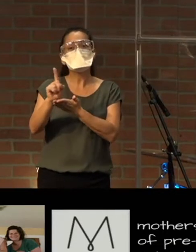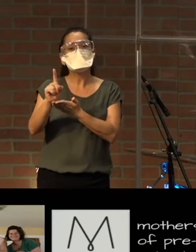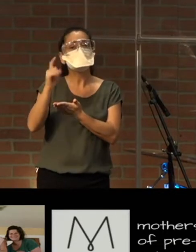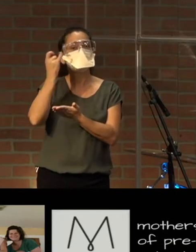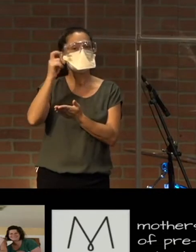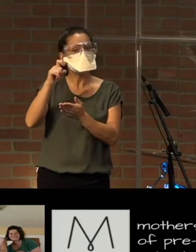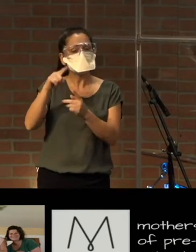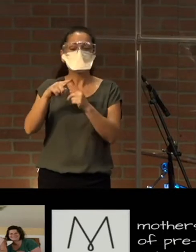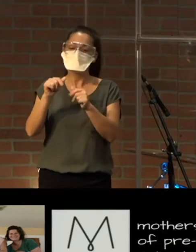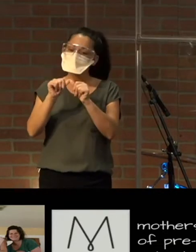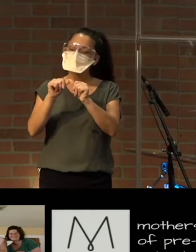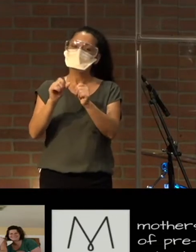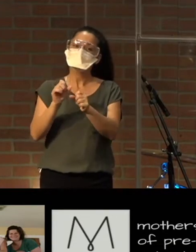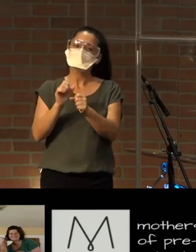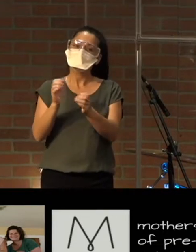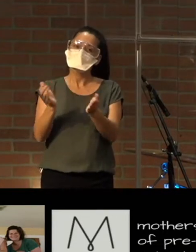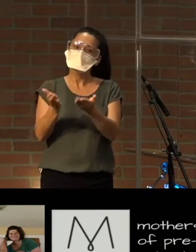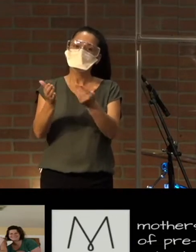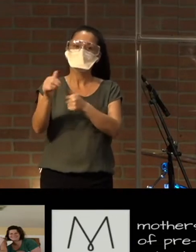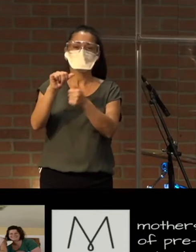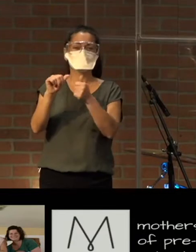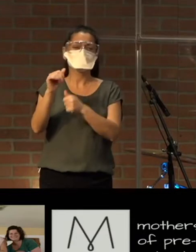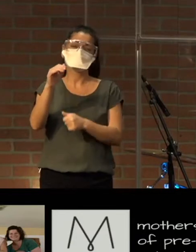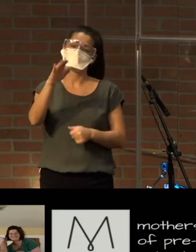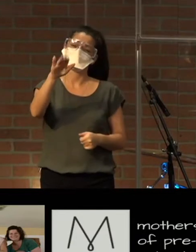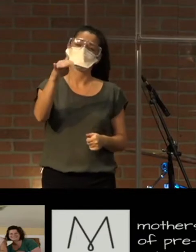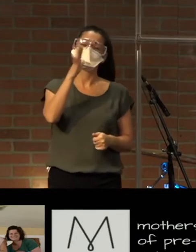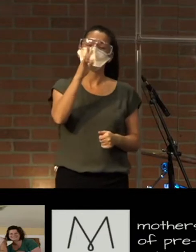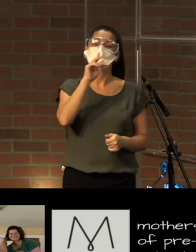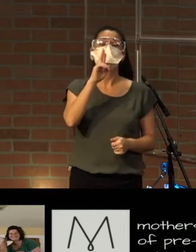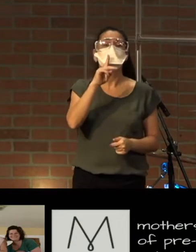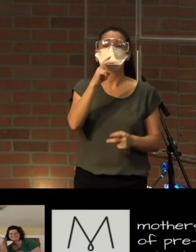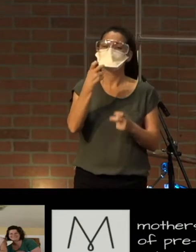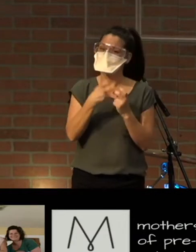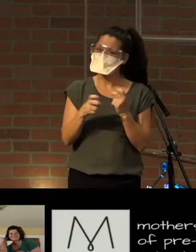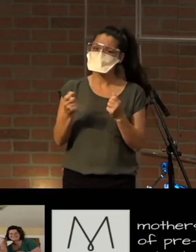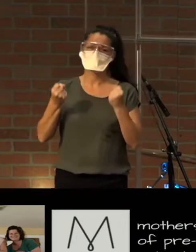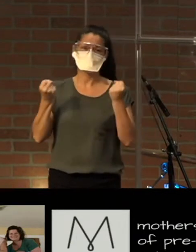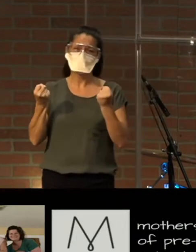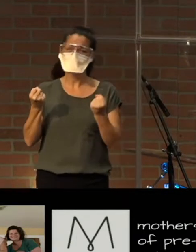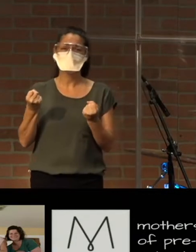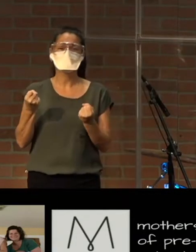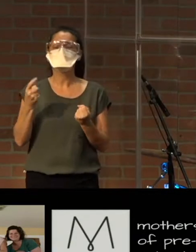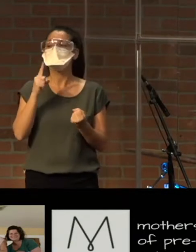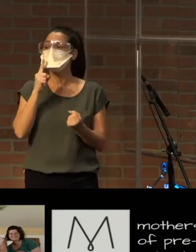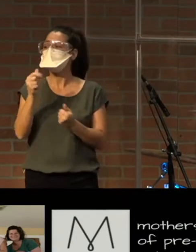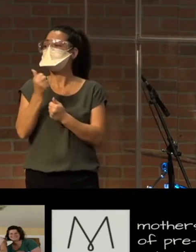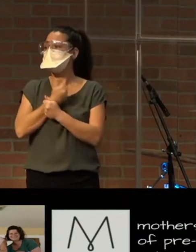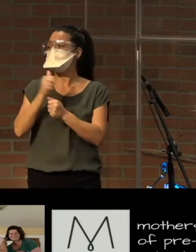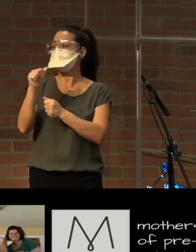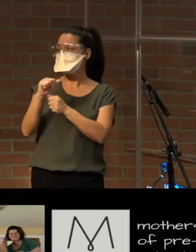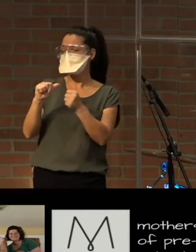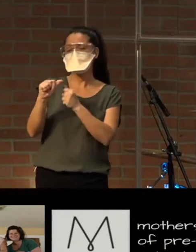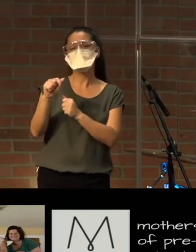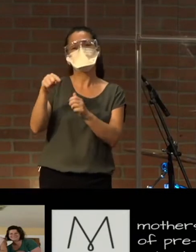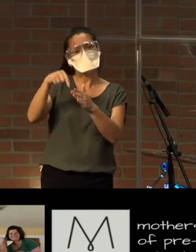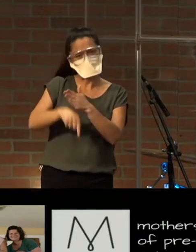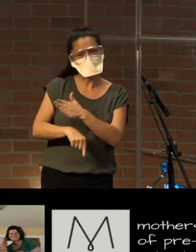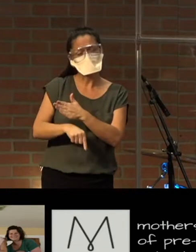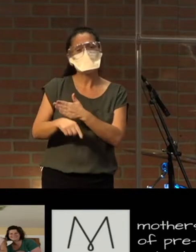one another. And man, these moms are tough, and they really do love each other. They are the epitome of loving one another